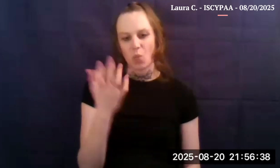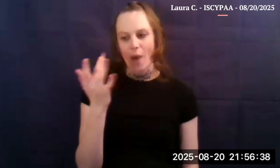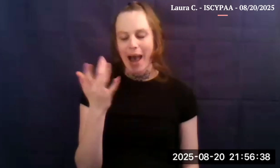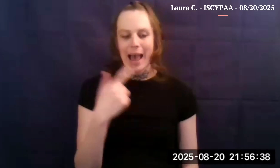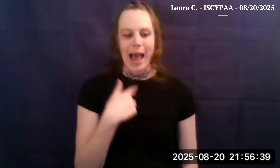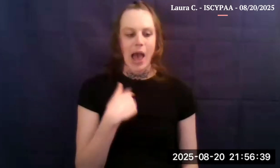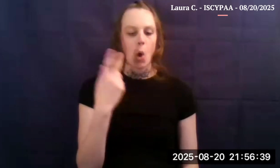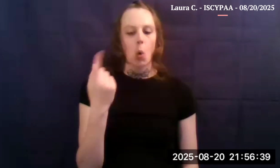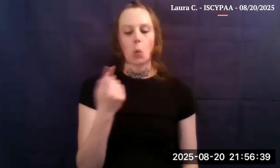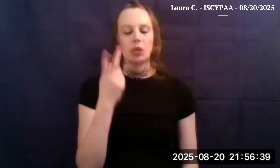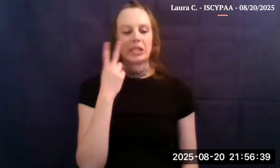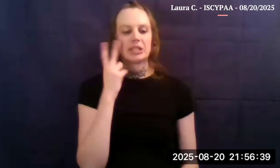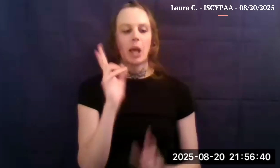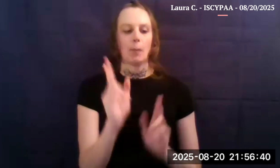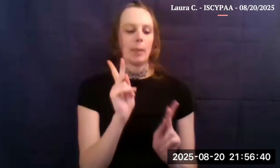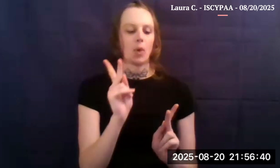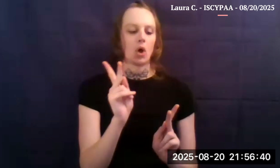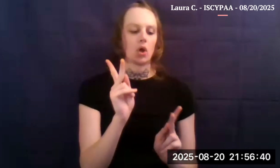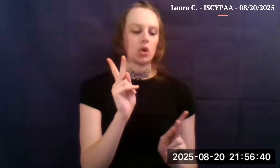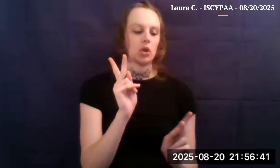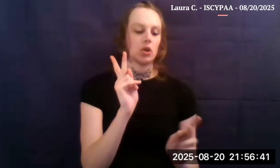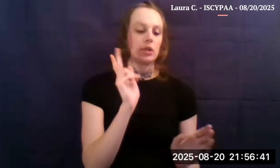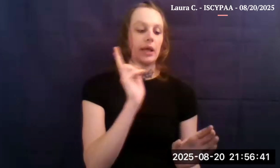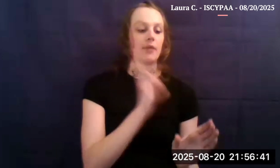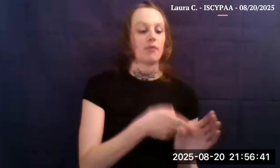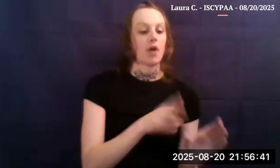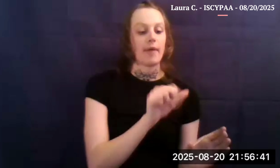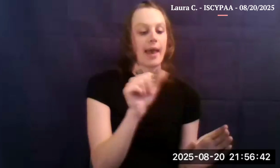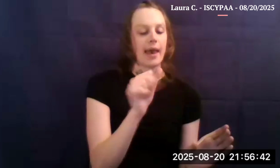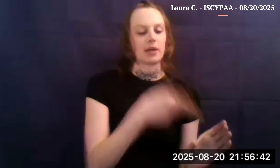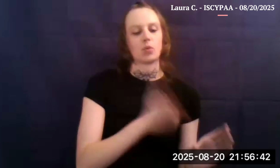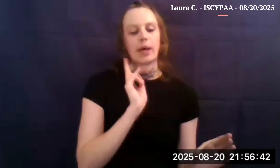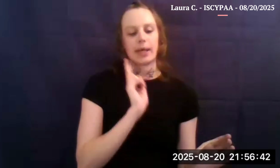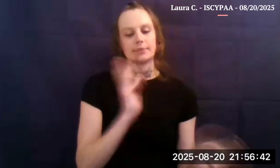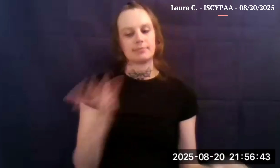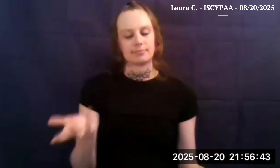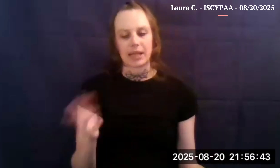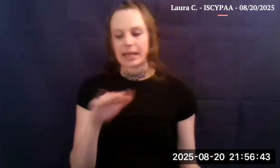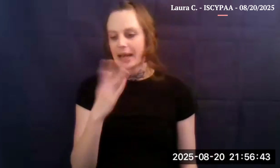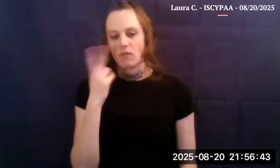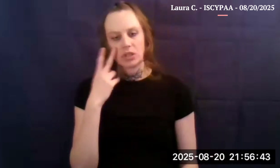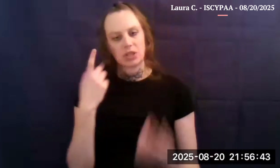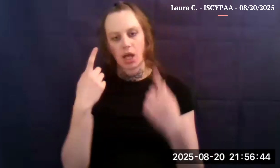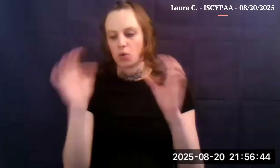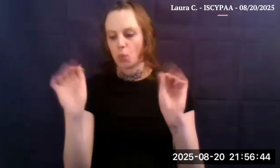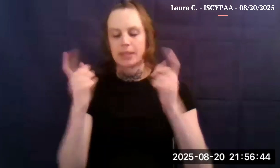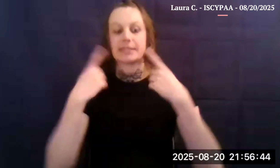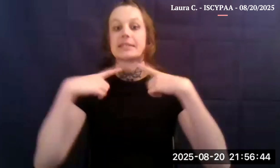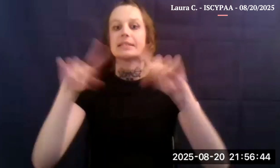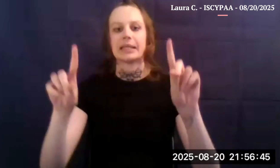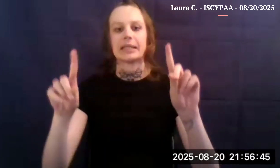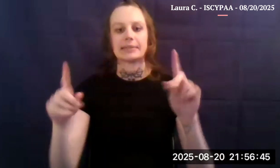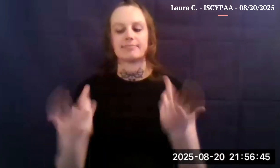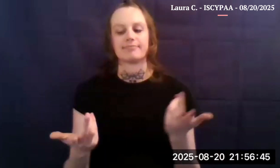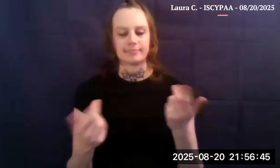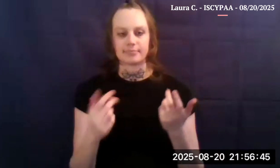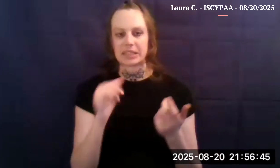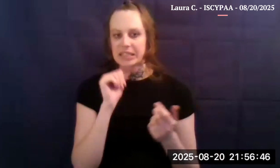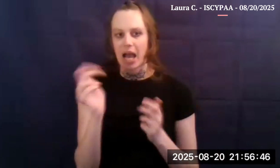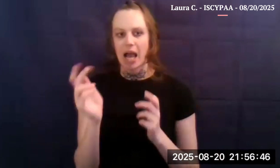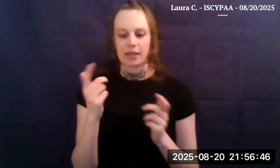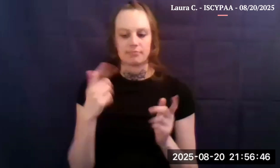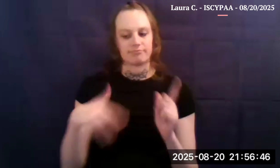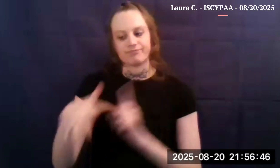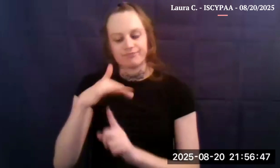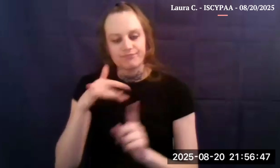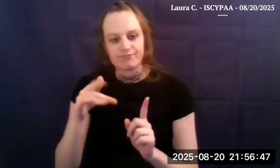it be successful for anybody because those just weren't the type of people I surrounded myself with. Um, so I didn't